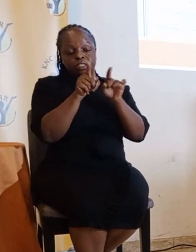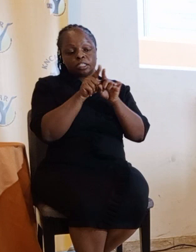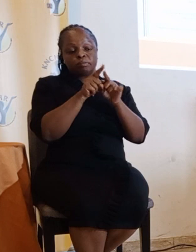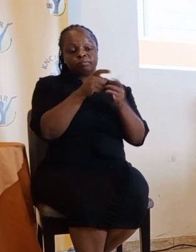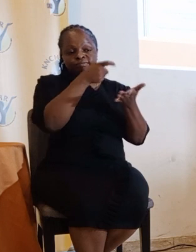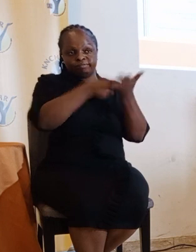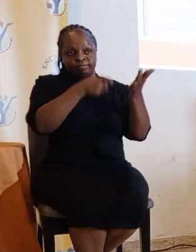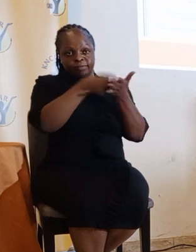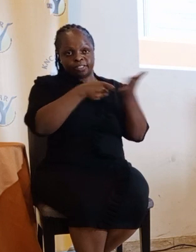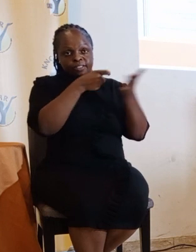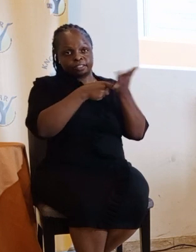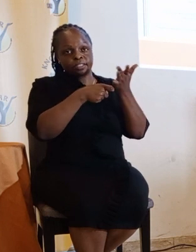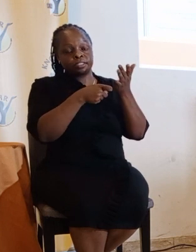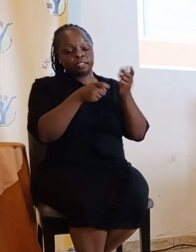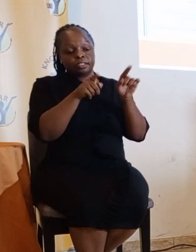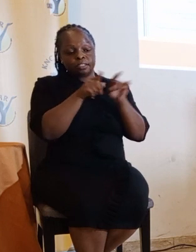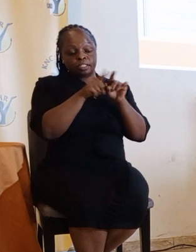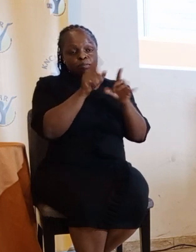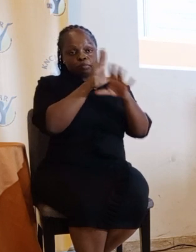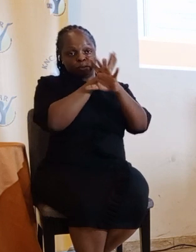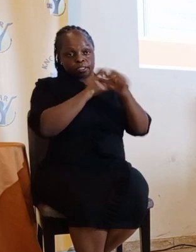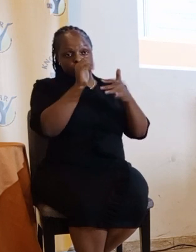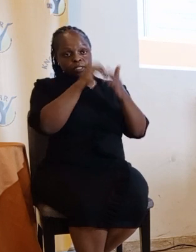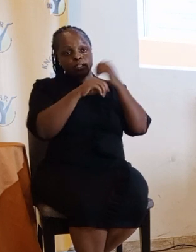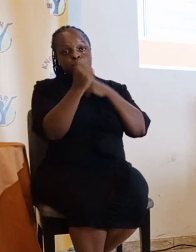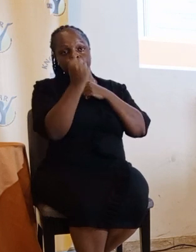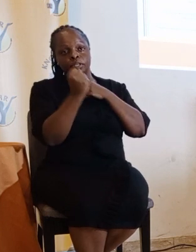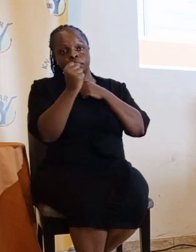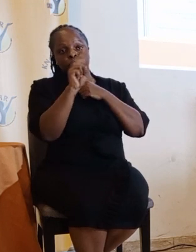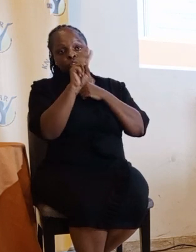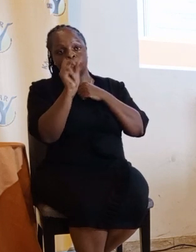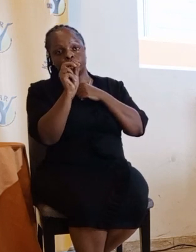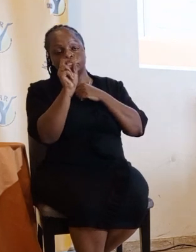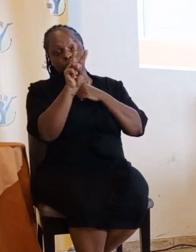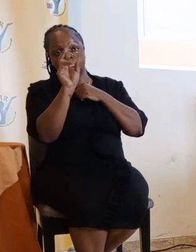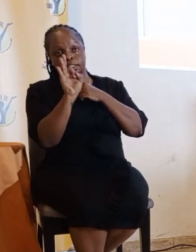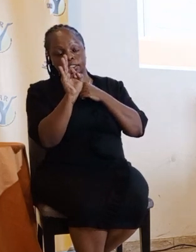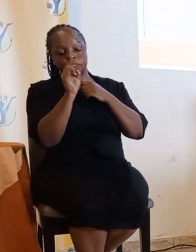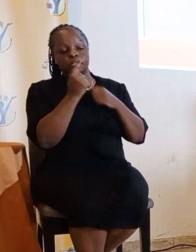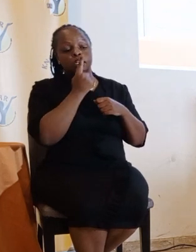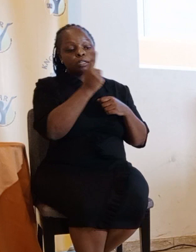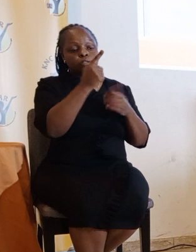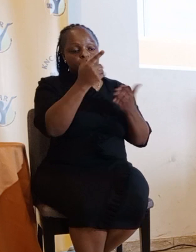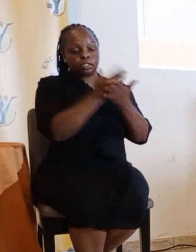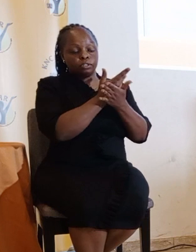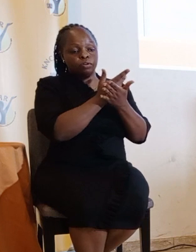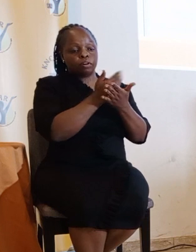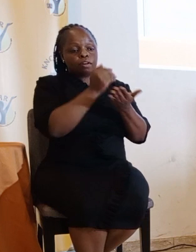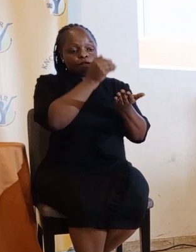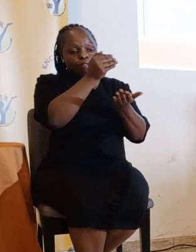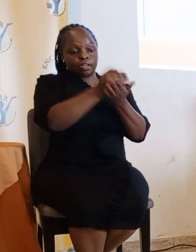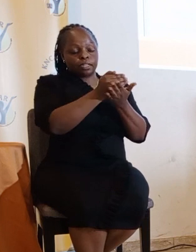deductions. Notably, the President in May 2023 announced a new funding model for public universities